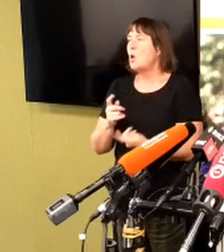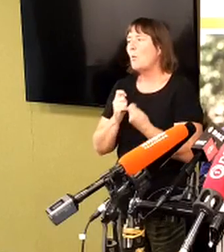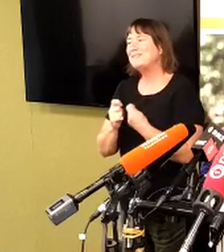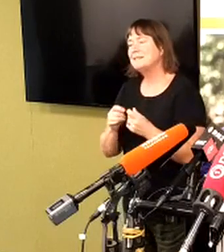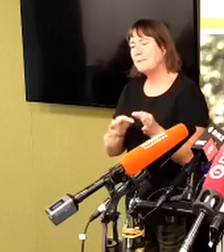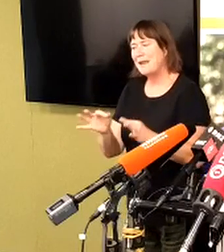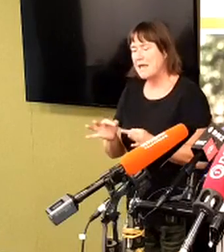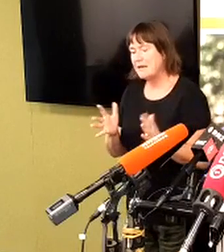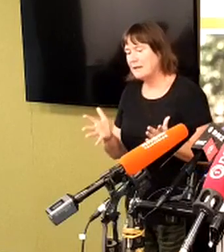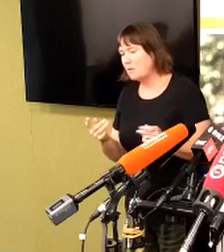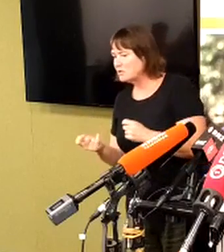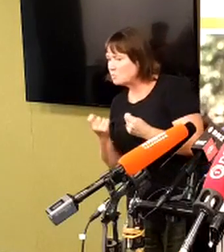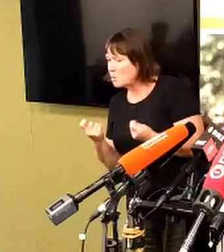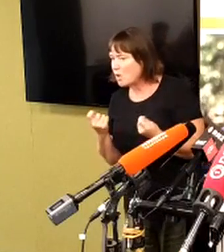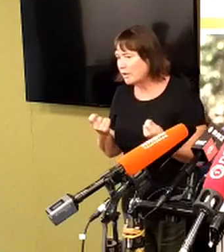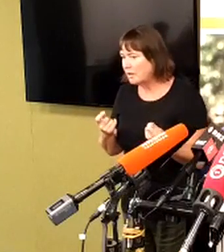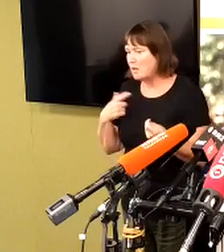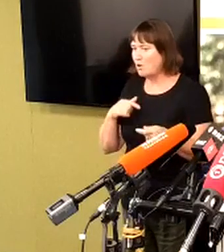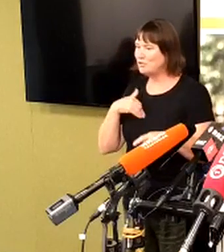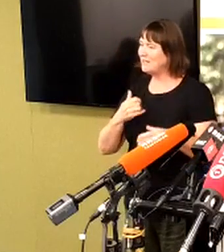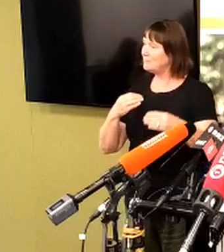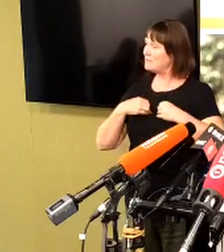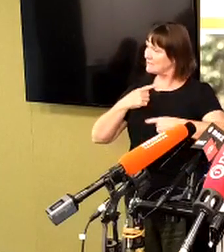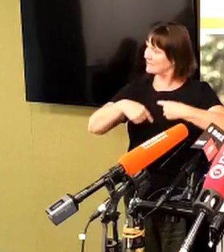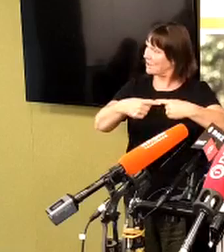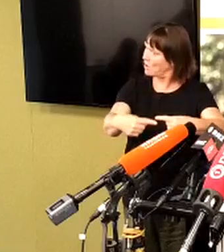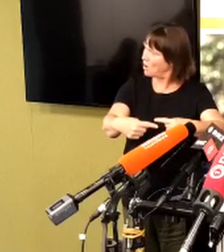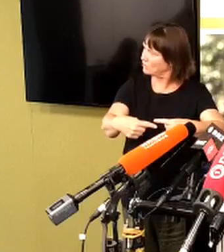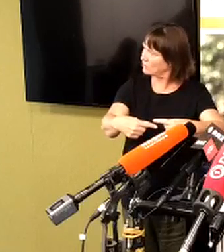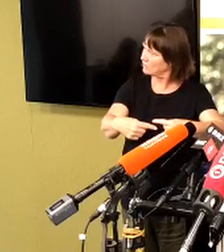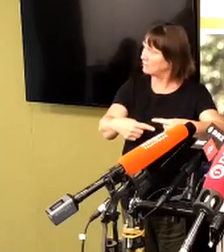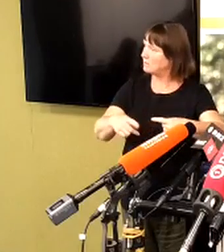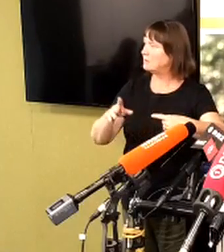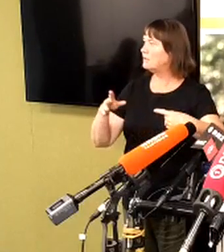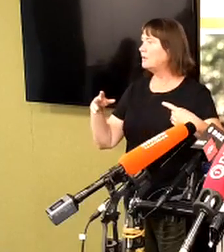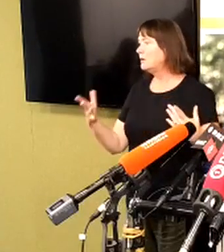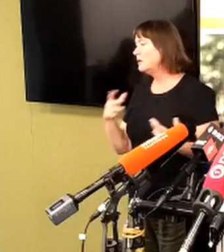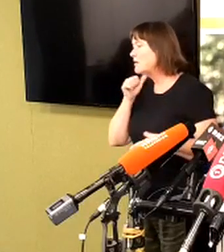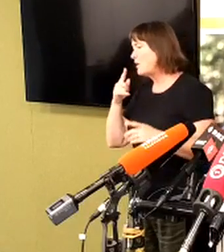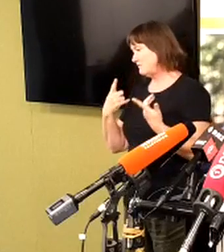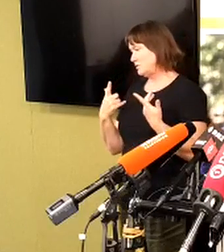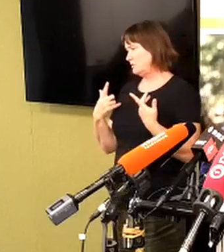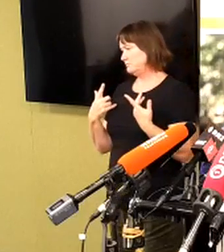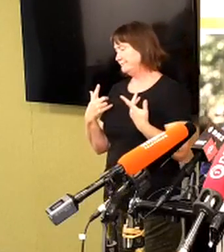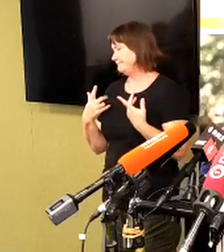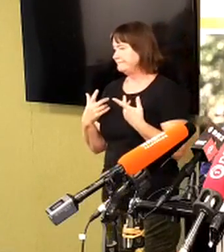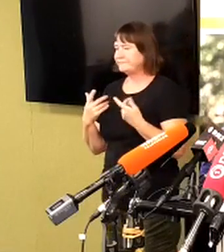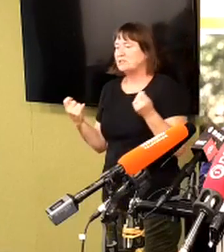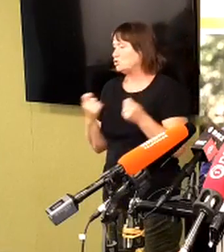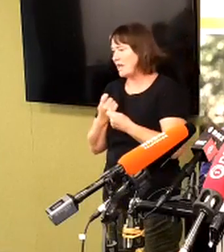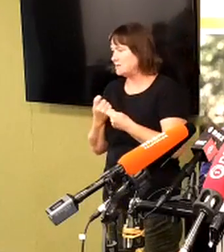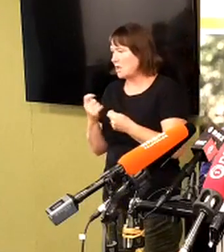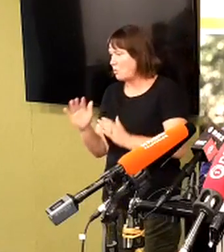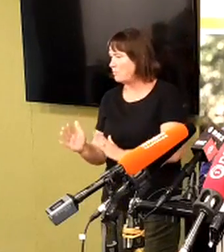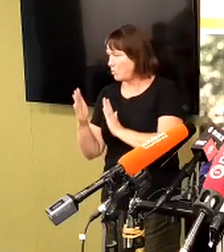for how you keep your business going if we have to deploy much more significant measures, and or if you do have a case.